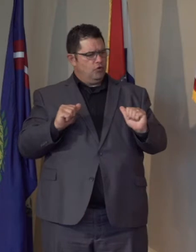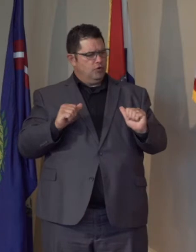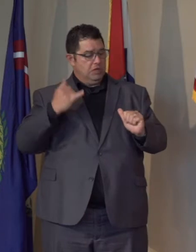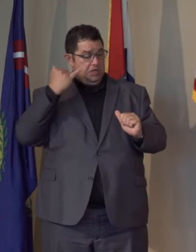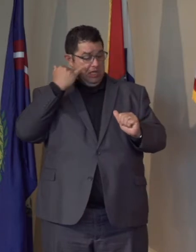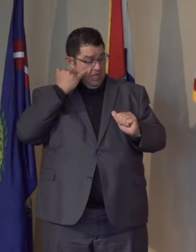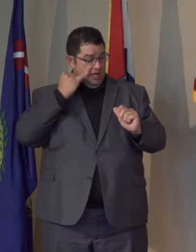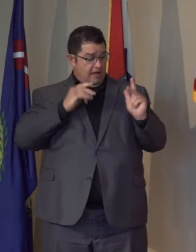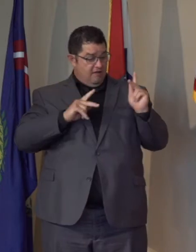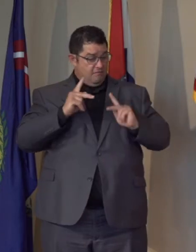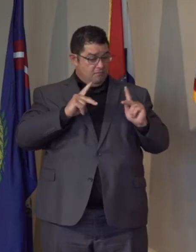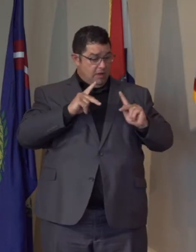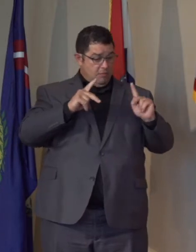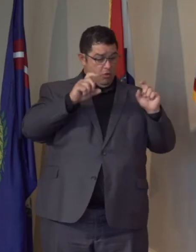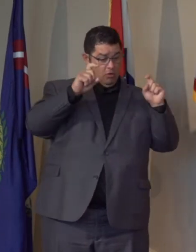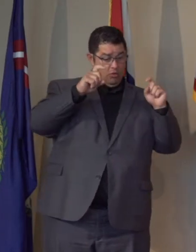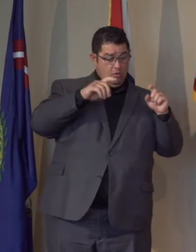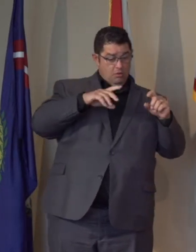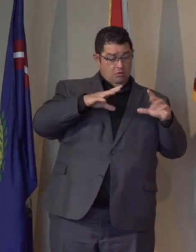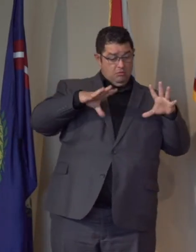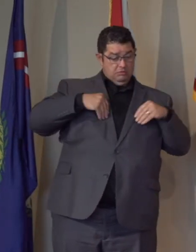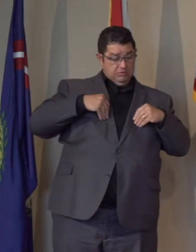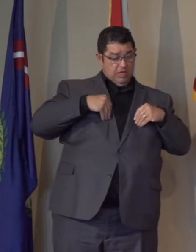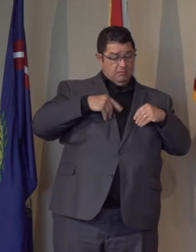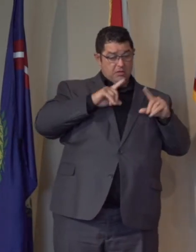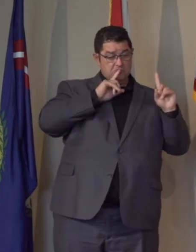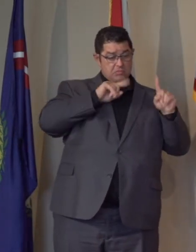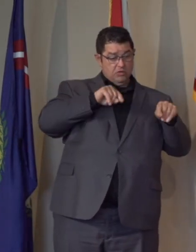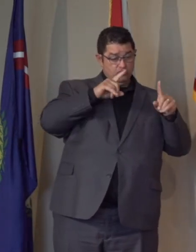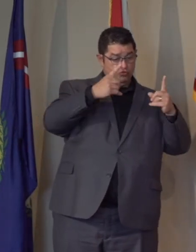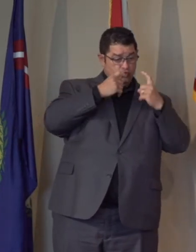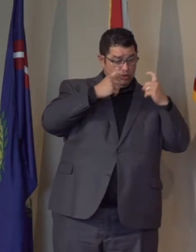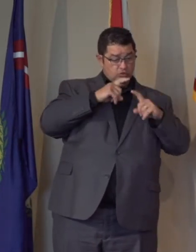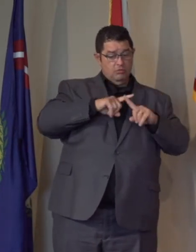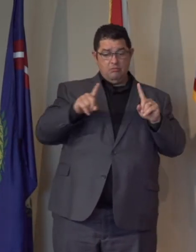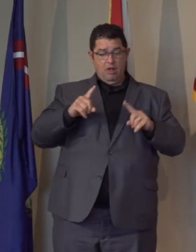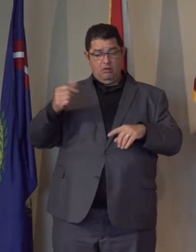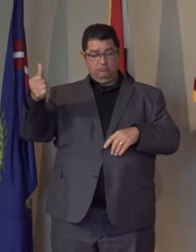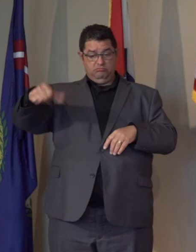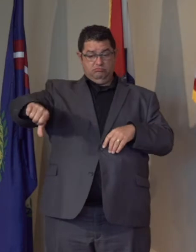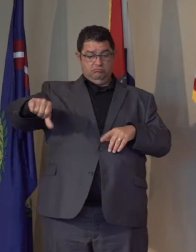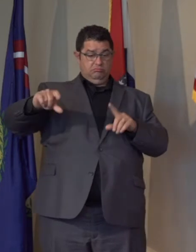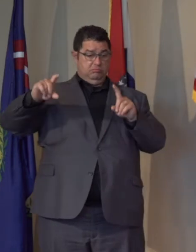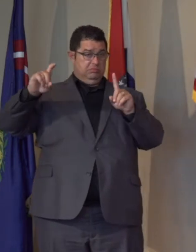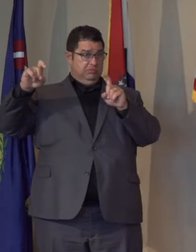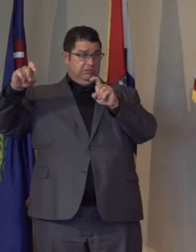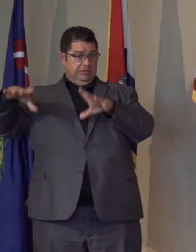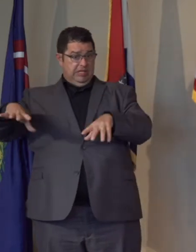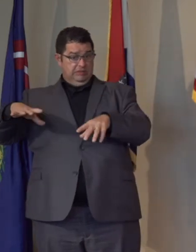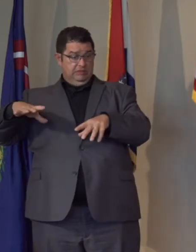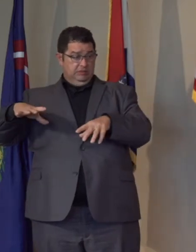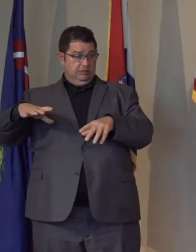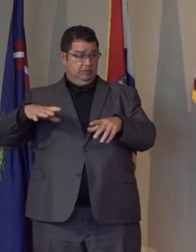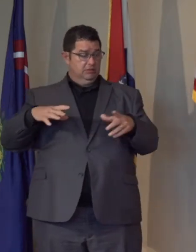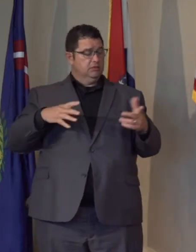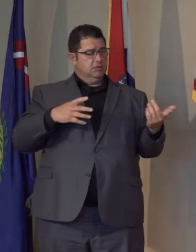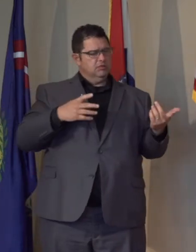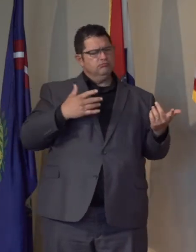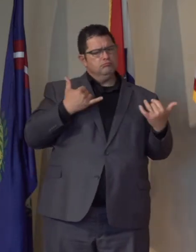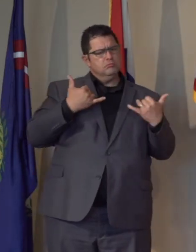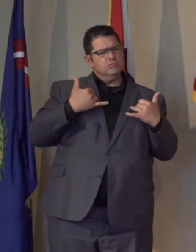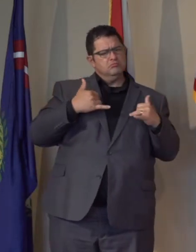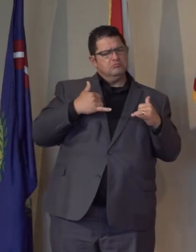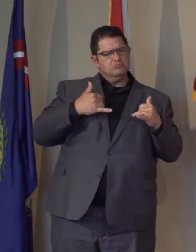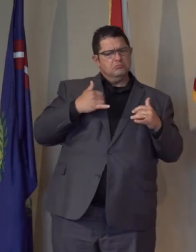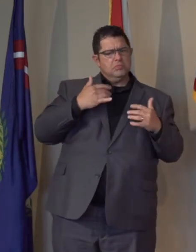the survey but then decline to get the test? Well, it still gives us valuable information. We would like to have people take the